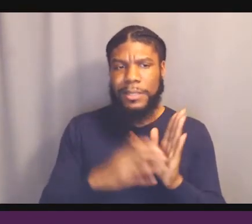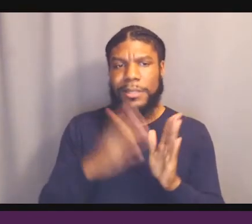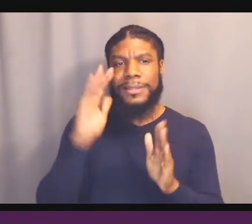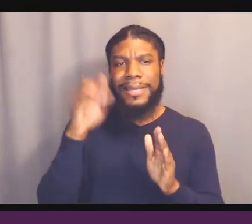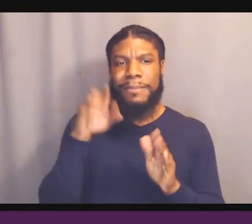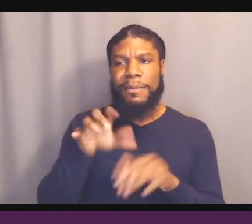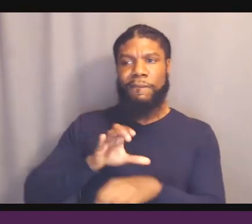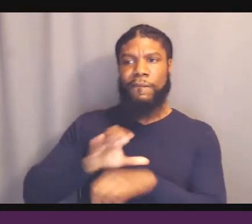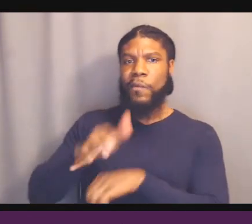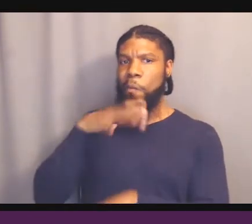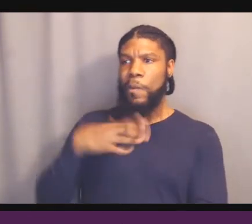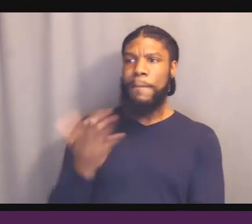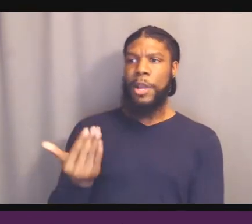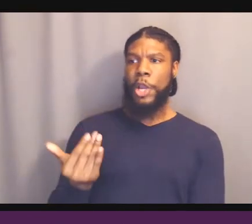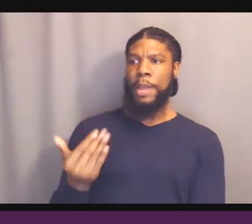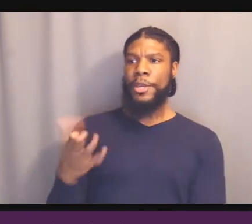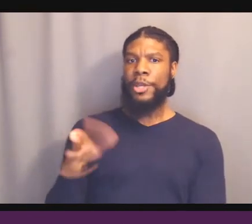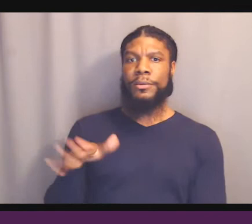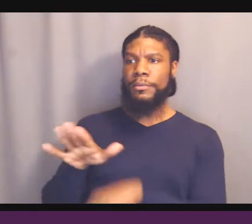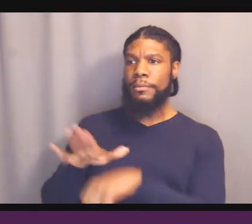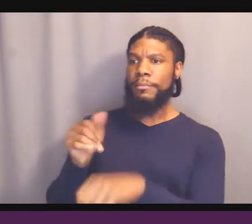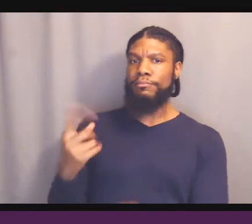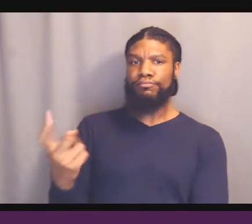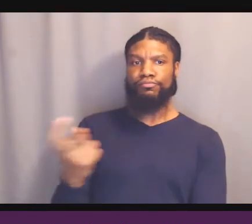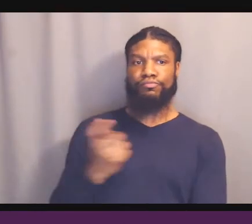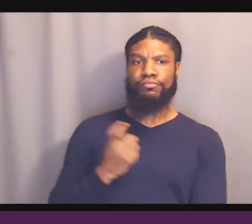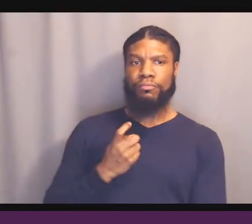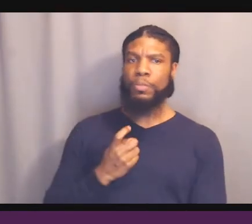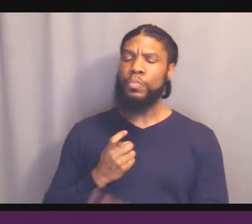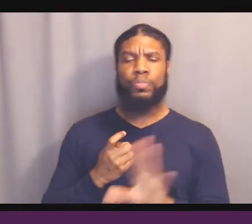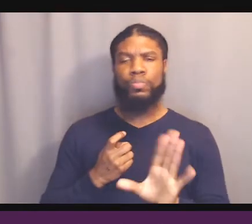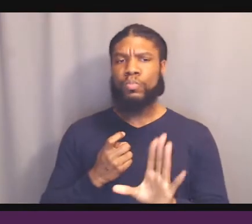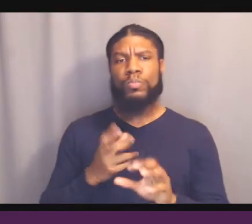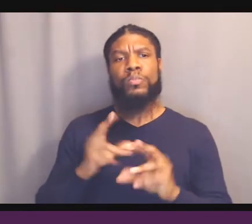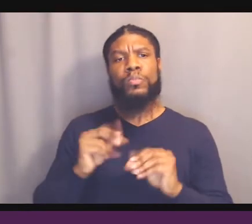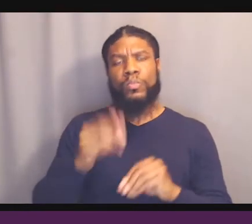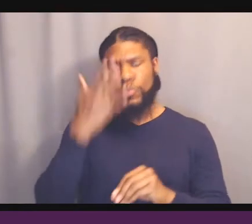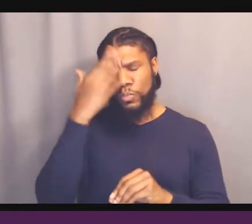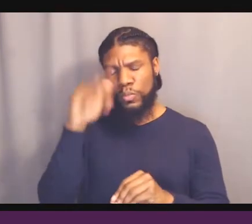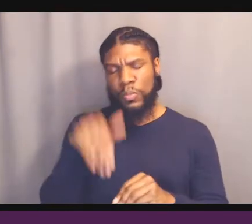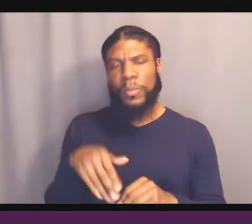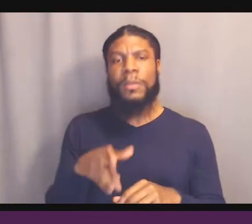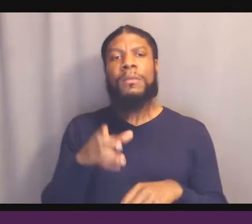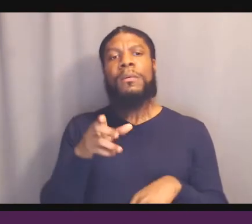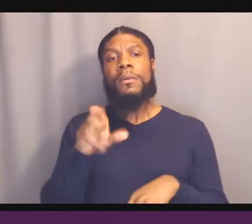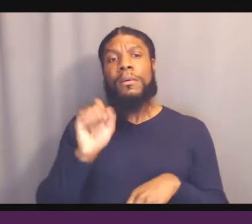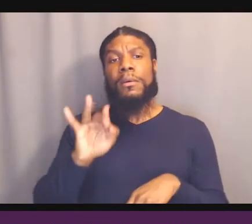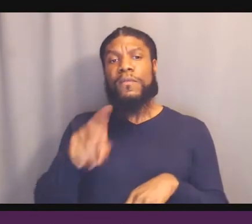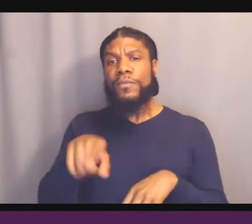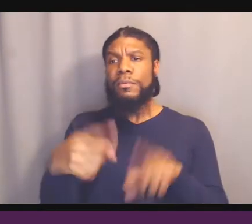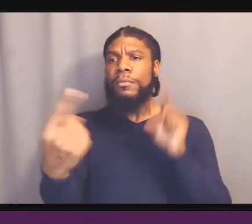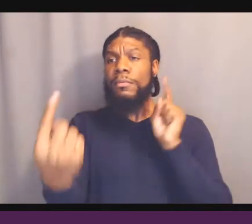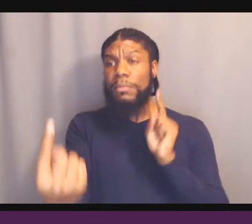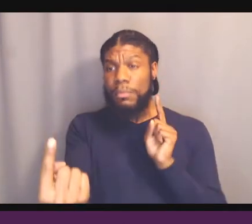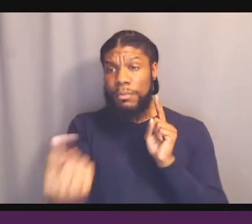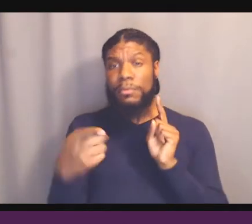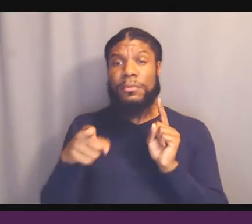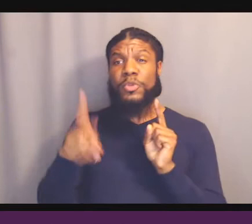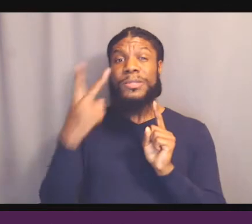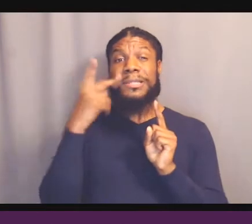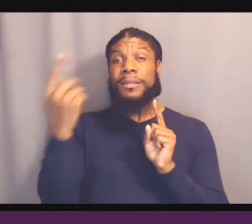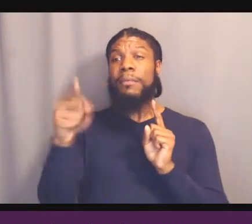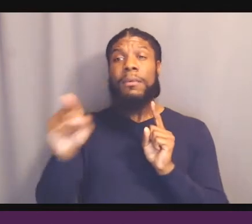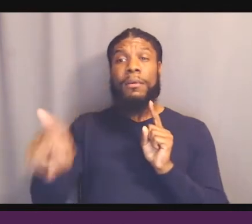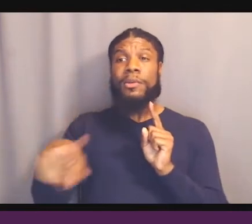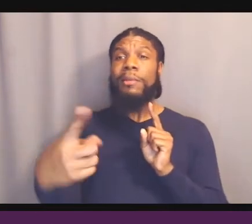know, as well as I know, that when you're talking to someone close to the road, to the other side of the road, you call to them. And as they're coming to you,